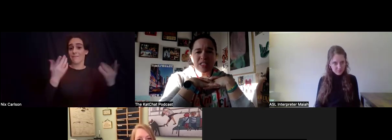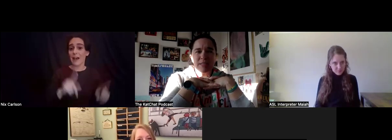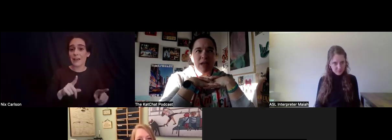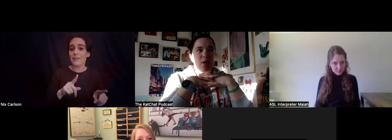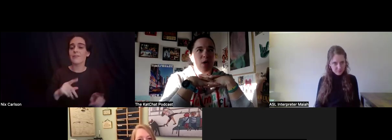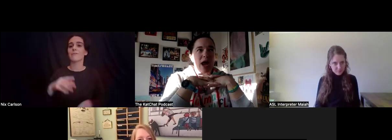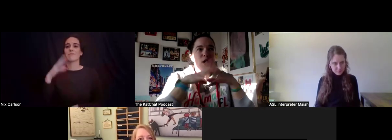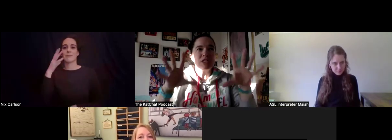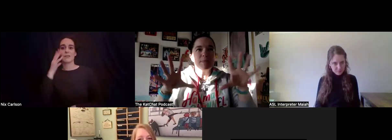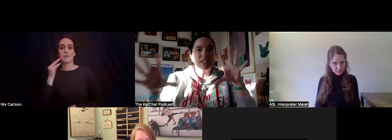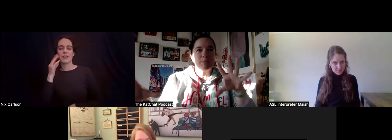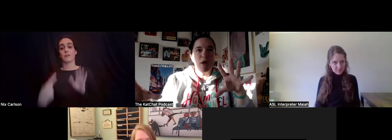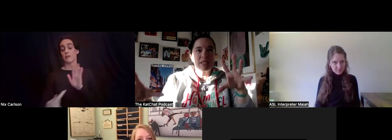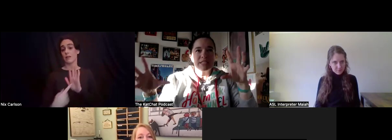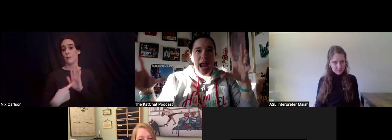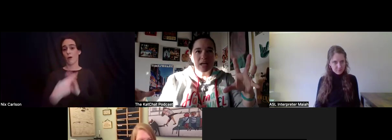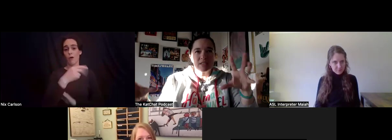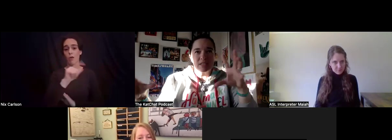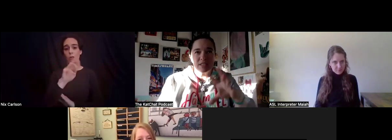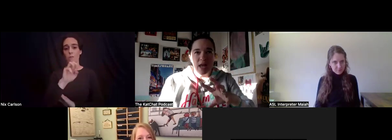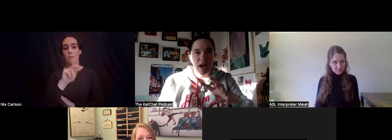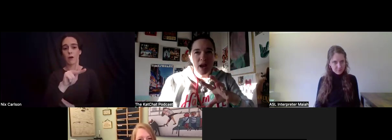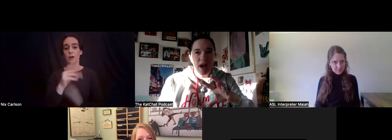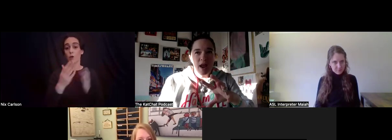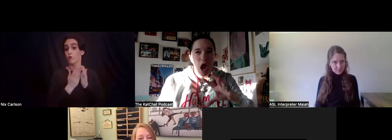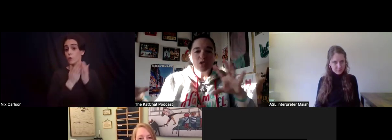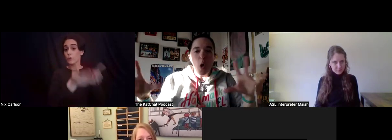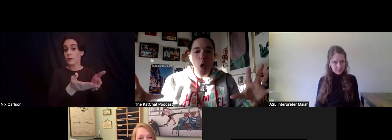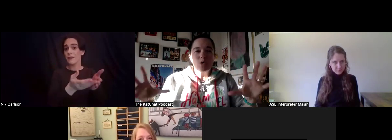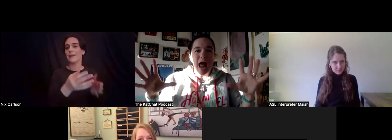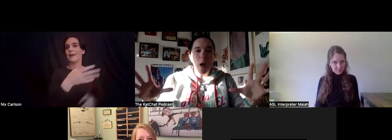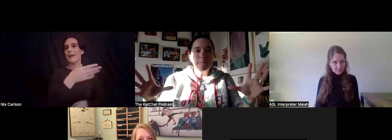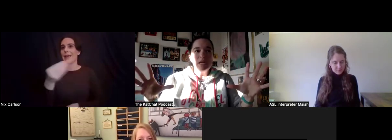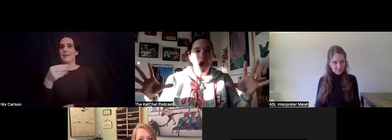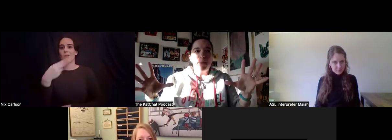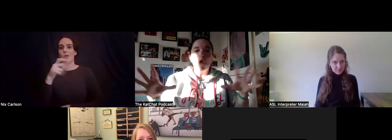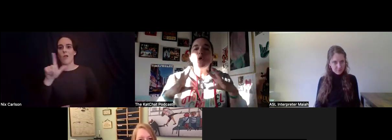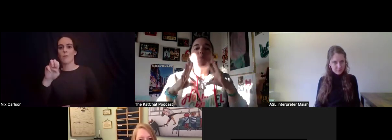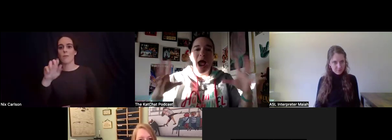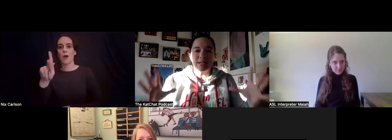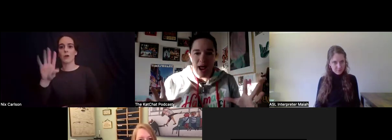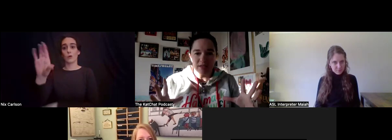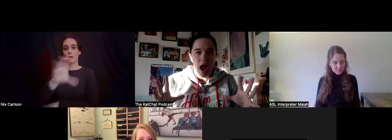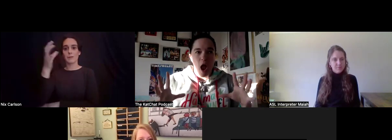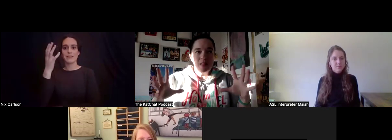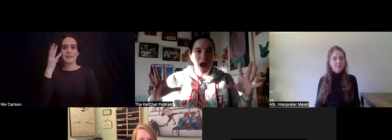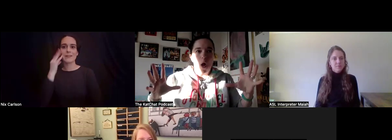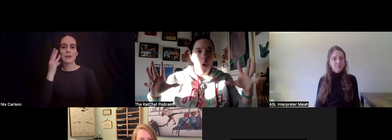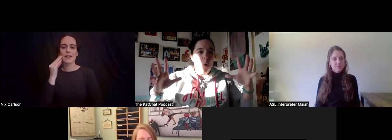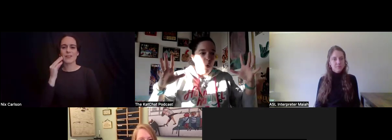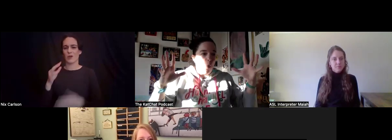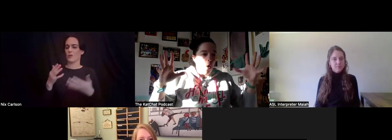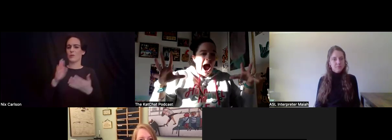City Christmas, I don't know, Christmas Experience in Kansas City. Mhm. So tell me about your process.